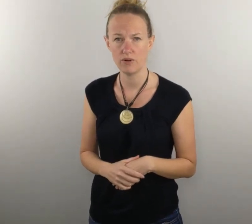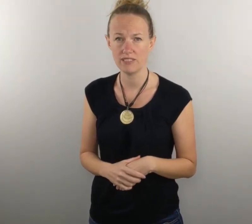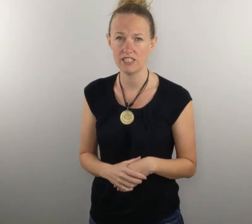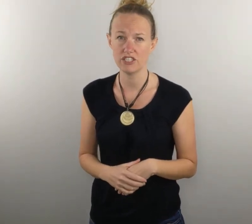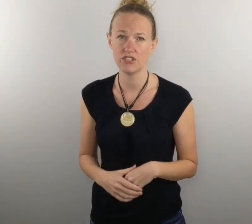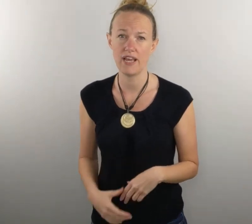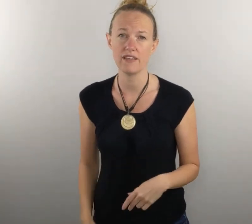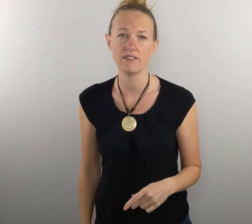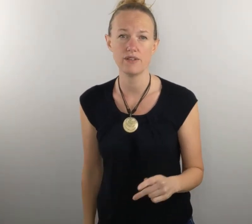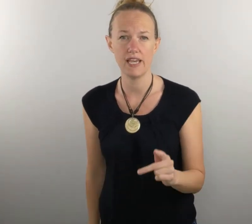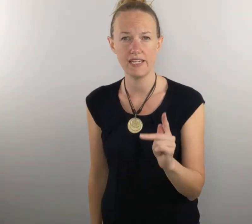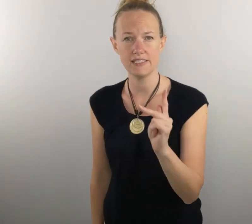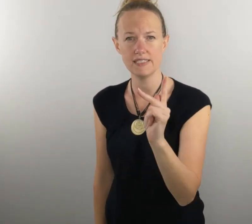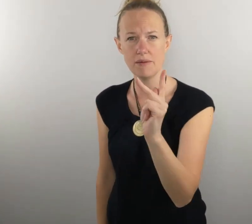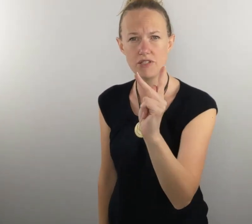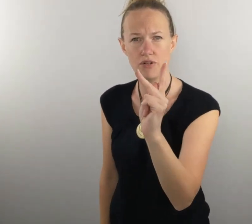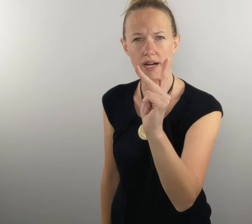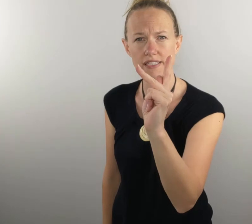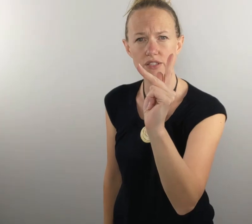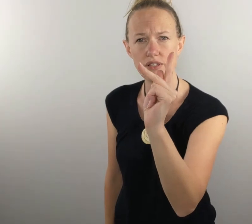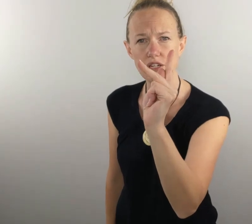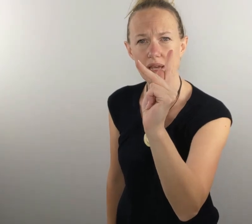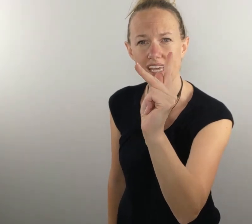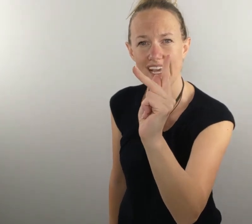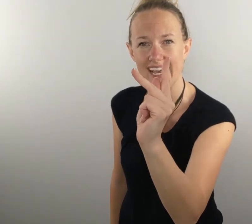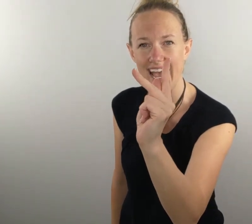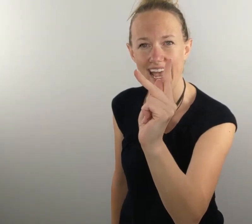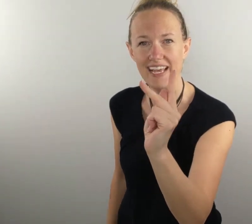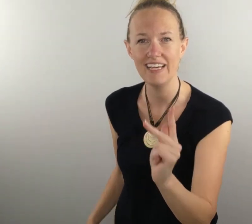our strength. So king is the same as Christ, only you're making a K.